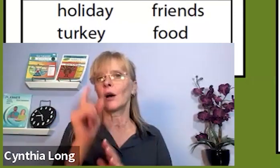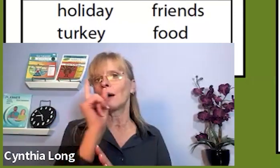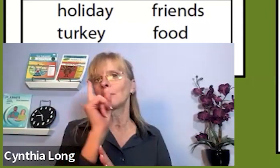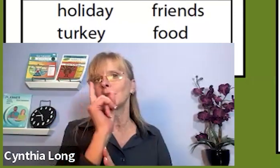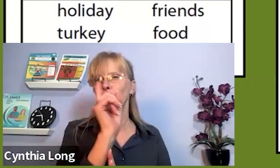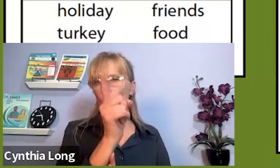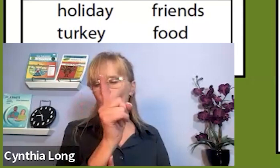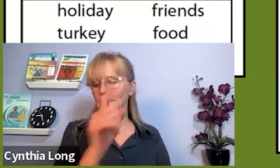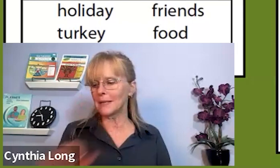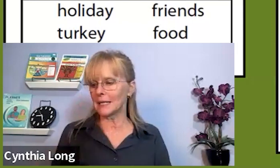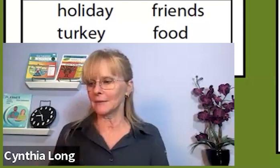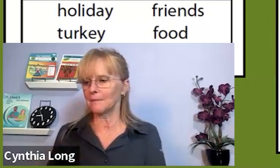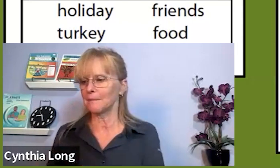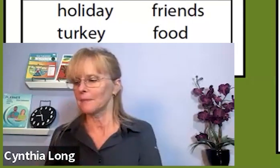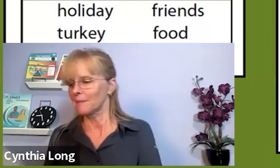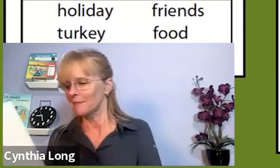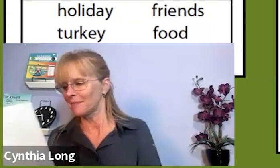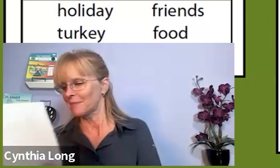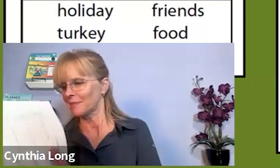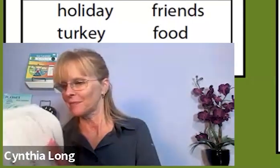in, I'm going to give you 1 minute.